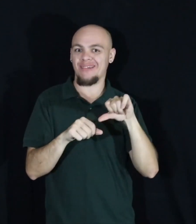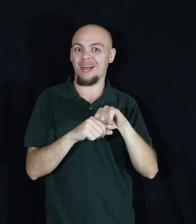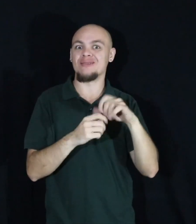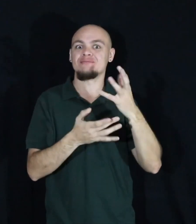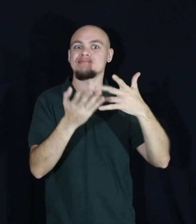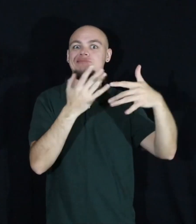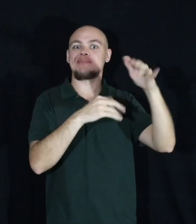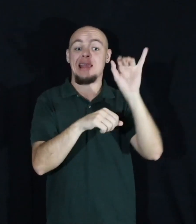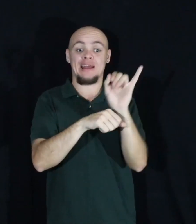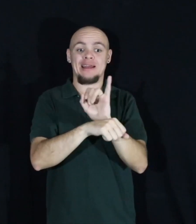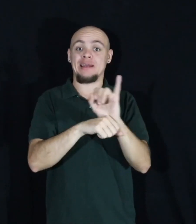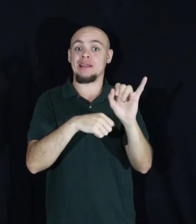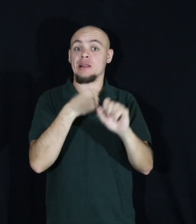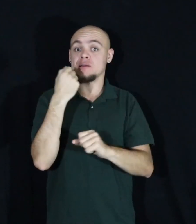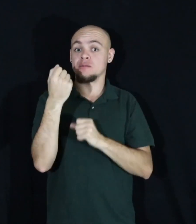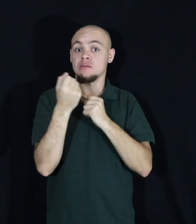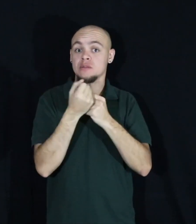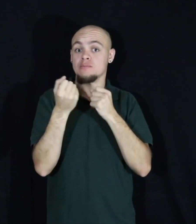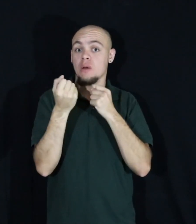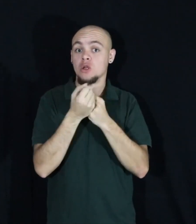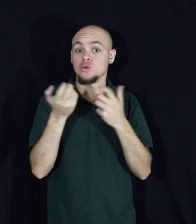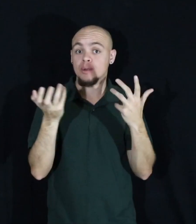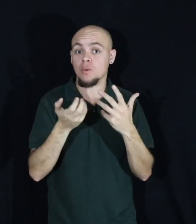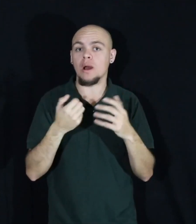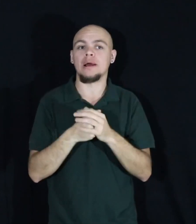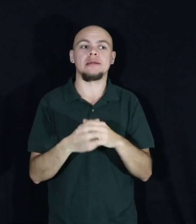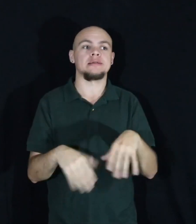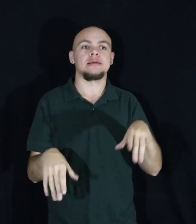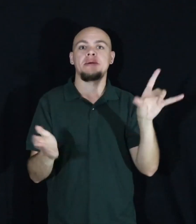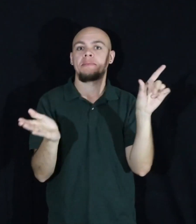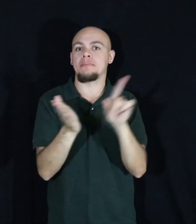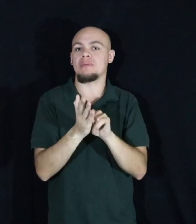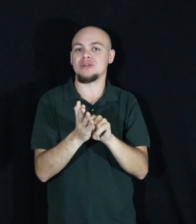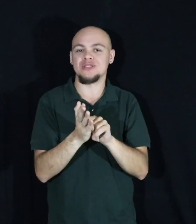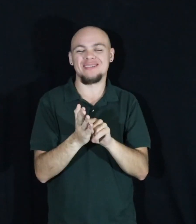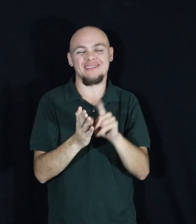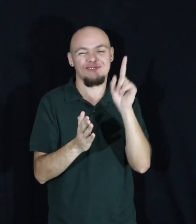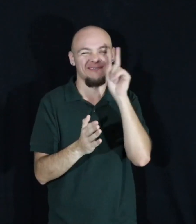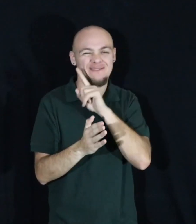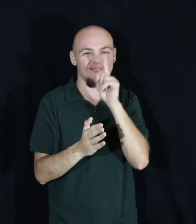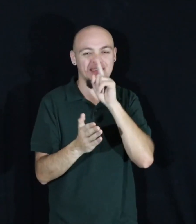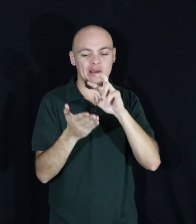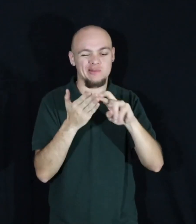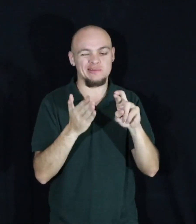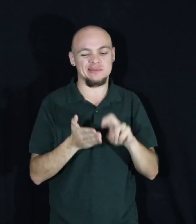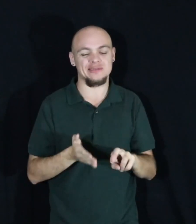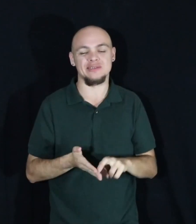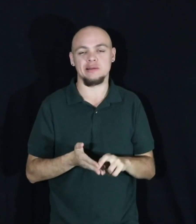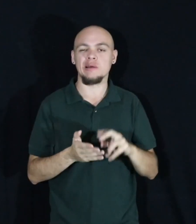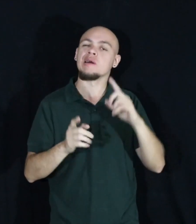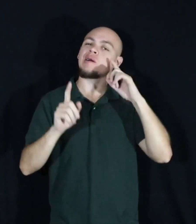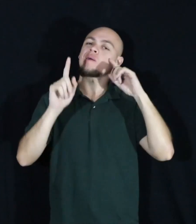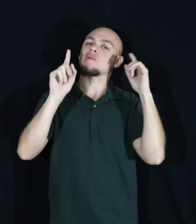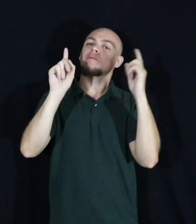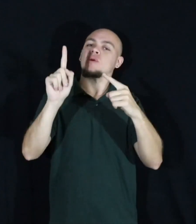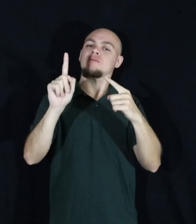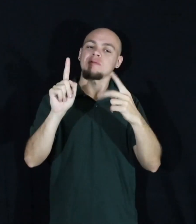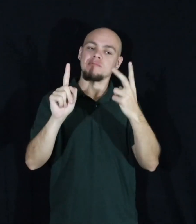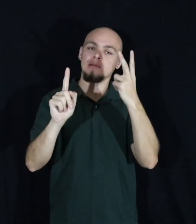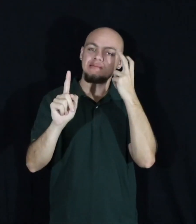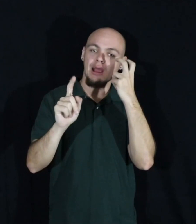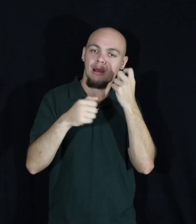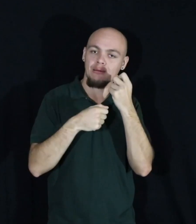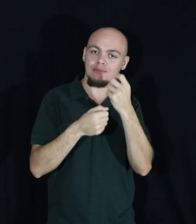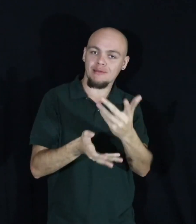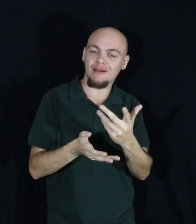been sponsoring think tanks and publishing white papers, all with the purpose of seeding doubt and